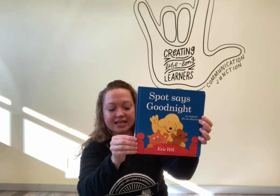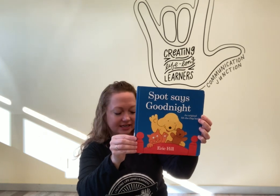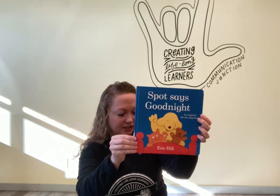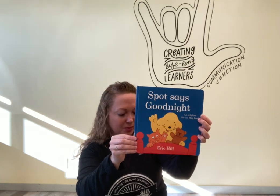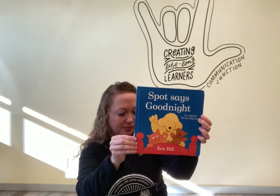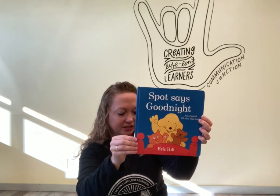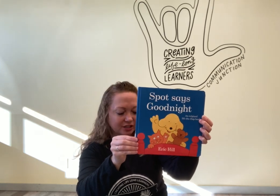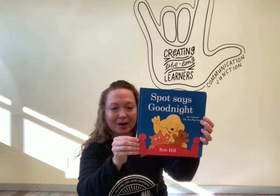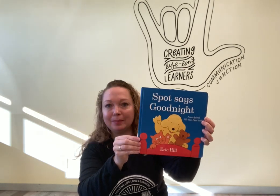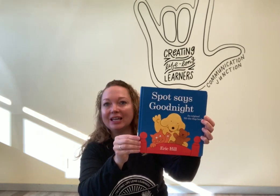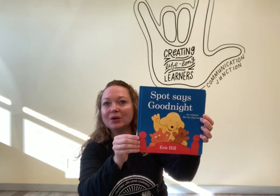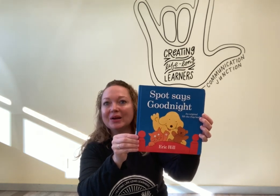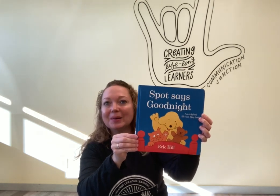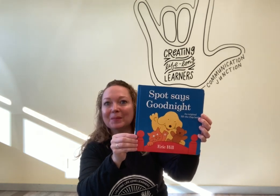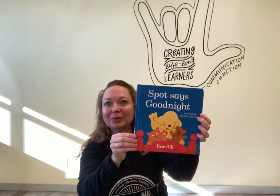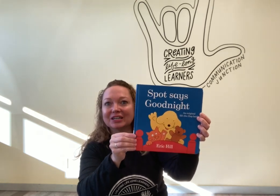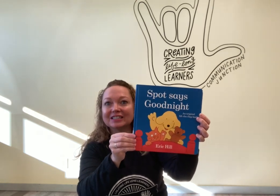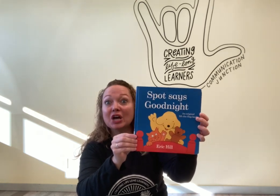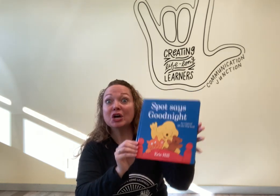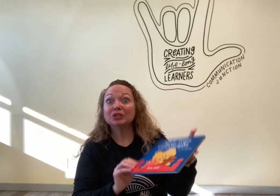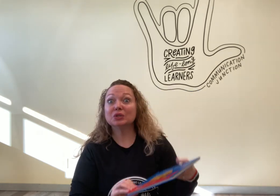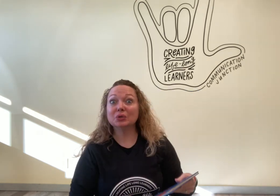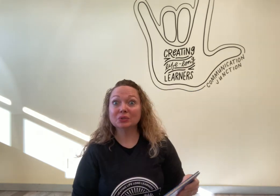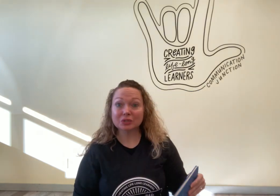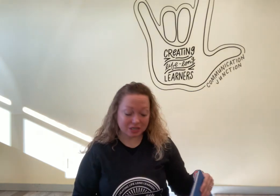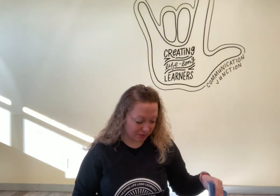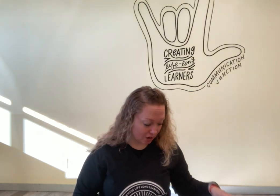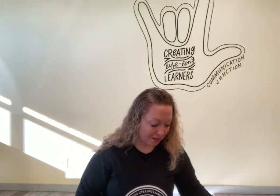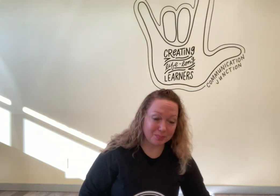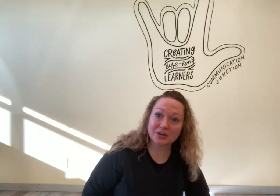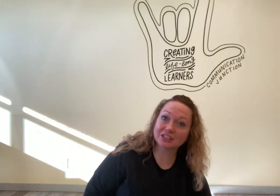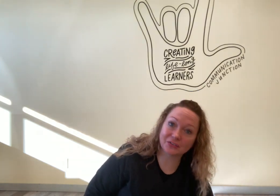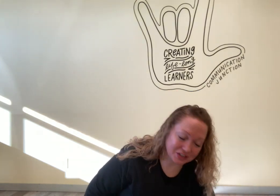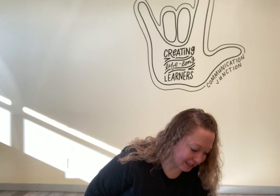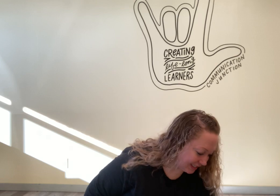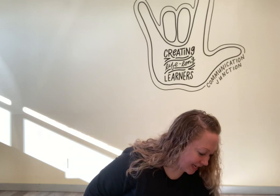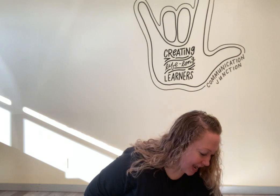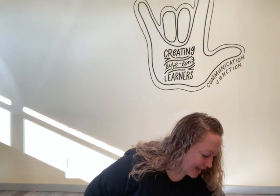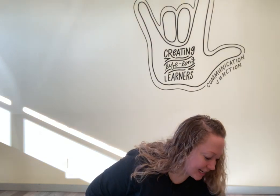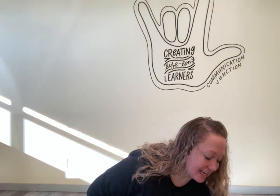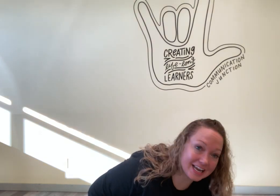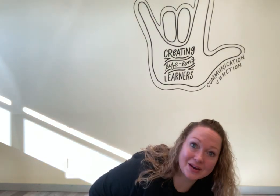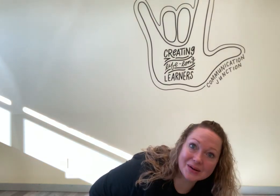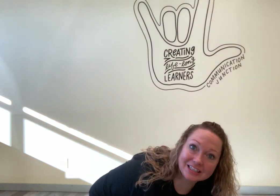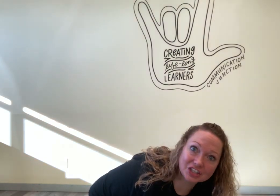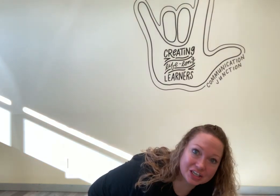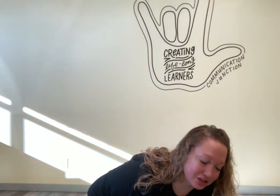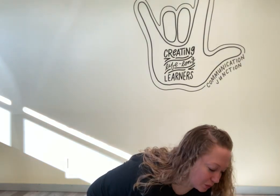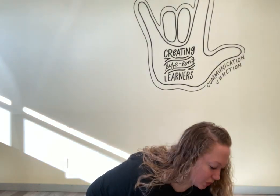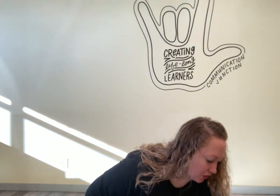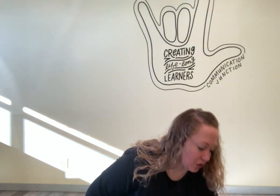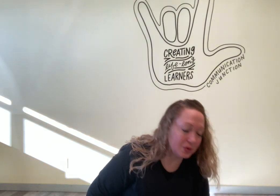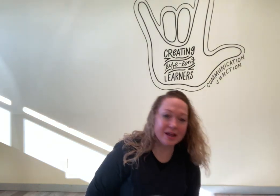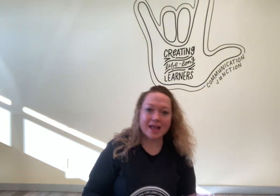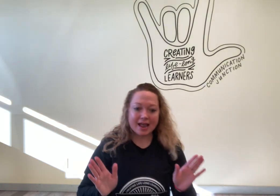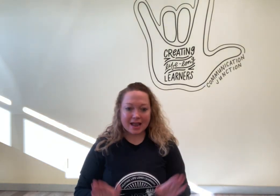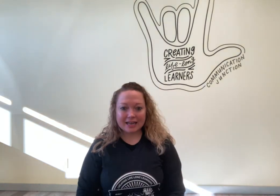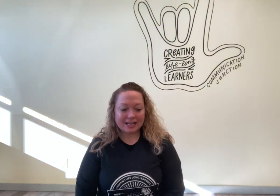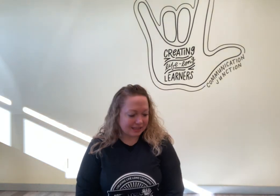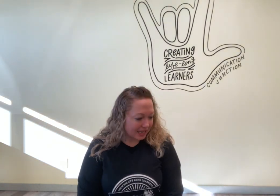is published by Penguin Books. So those are going to be our books for today, and I can't wait to share them with you. And I think